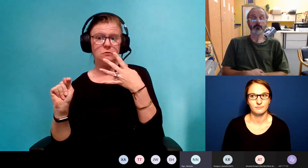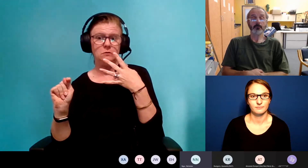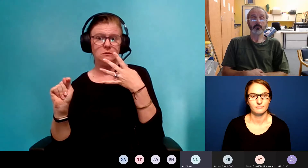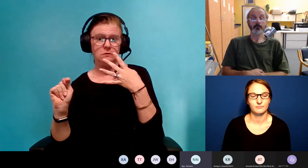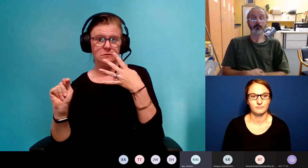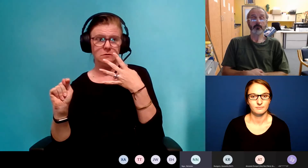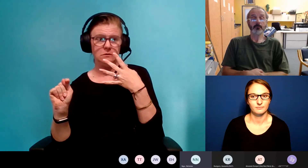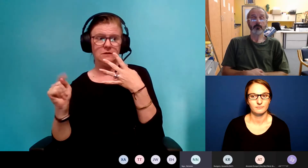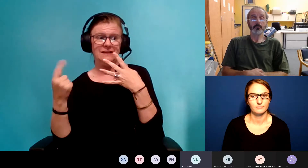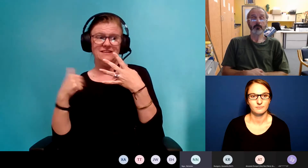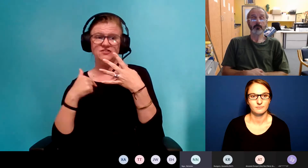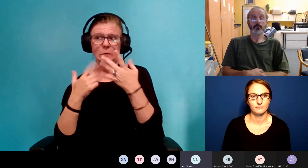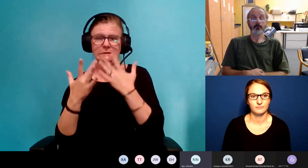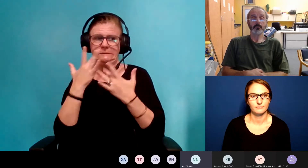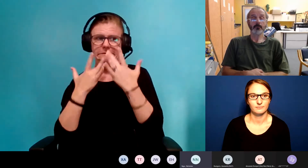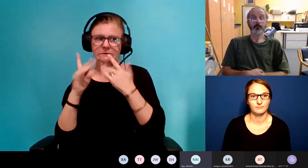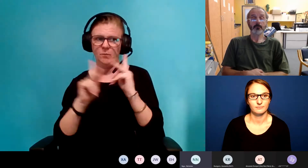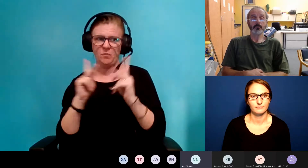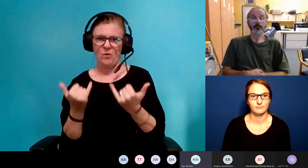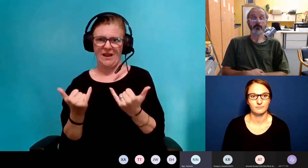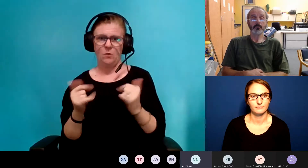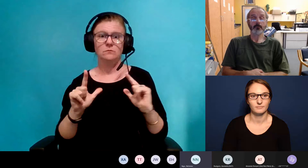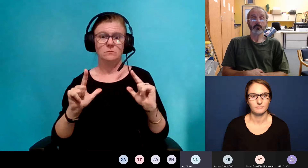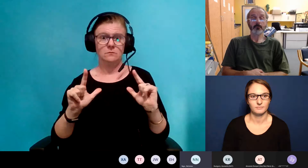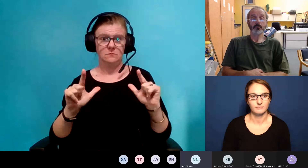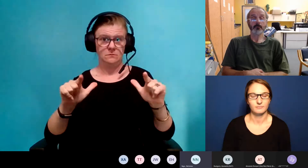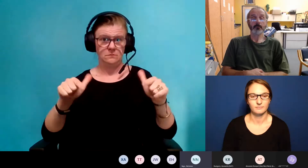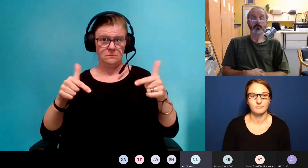we're kind of down capacity at the moment.